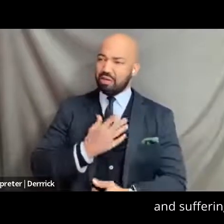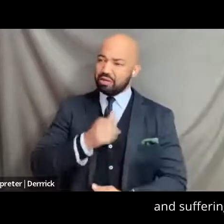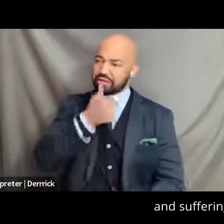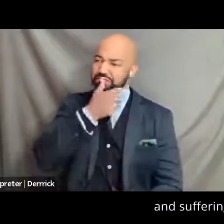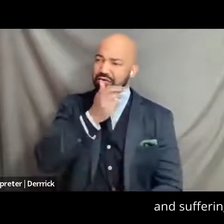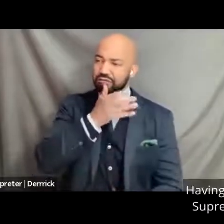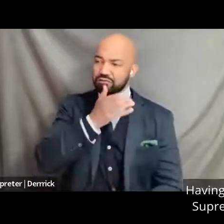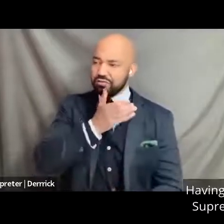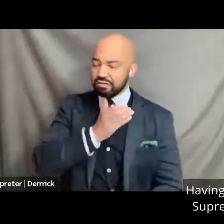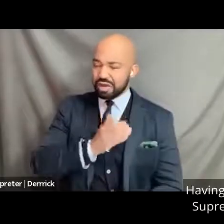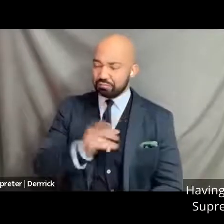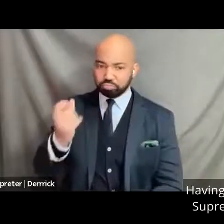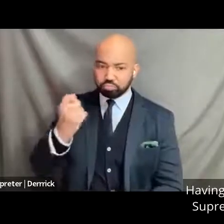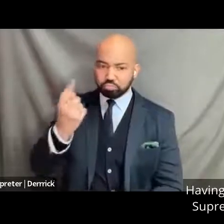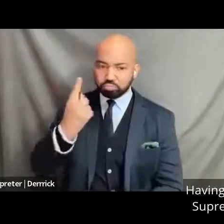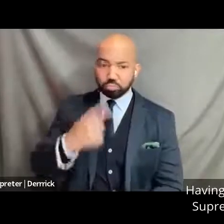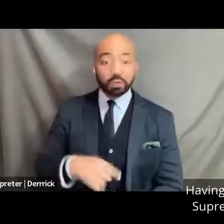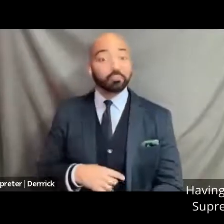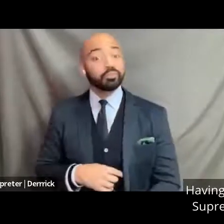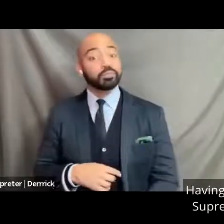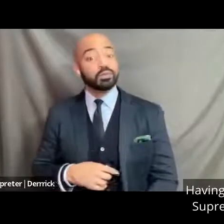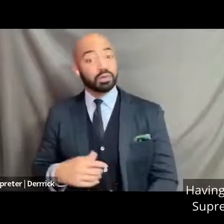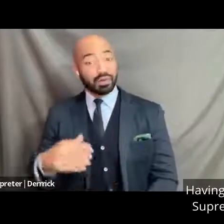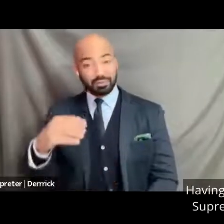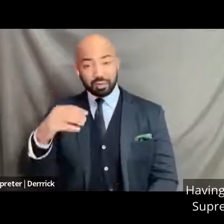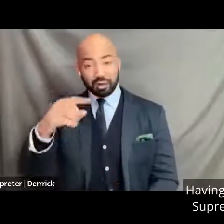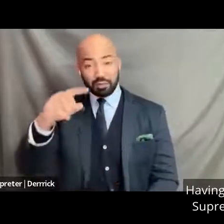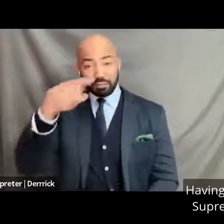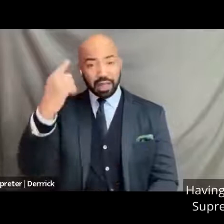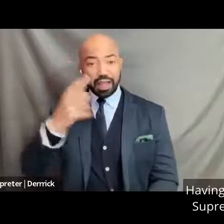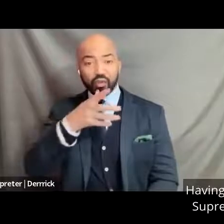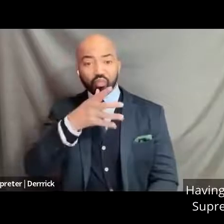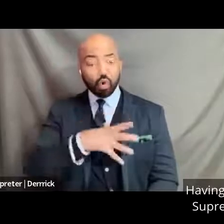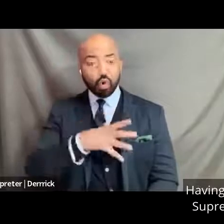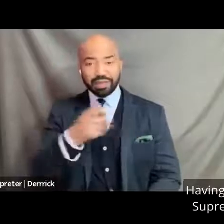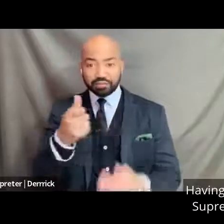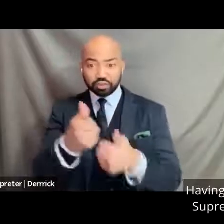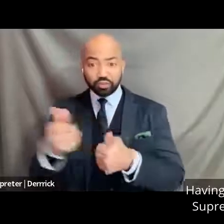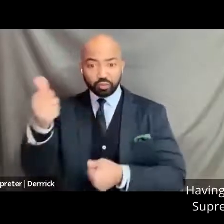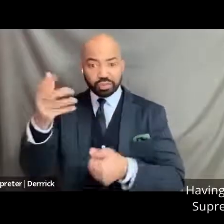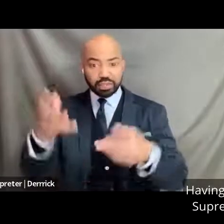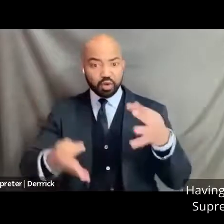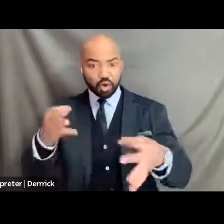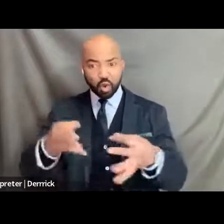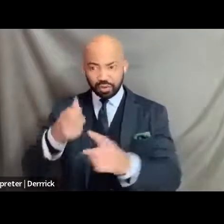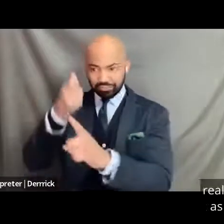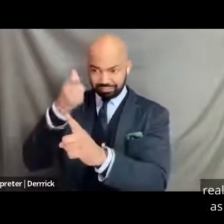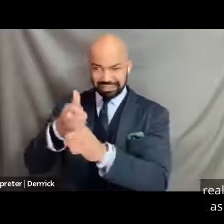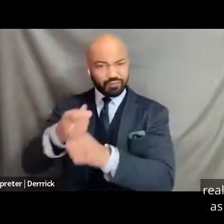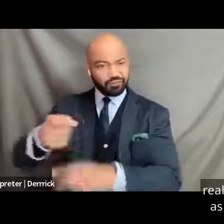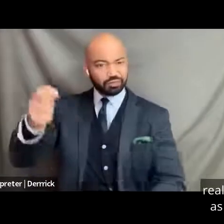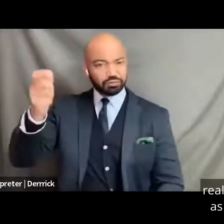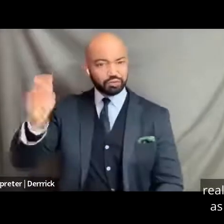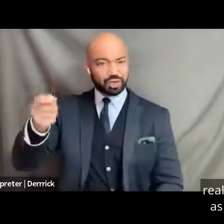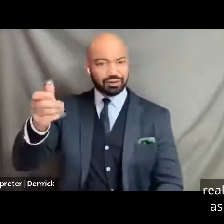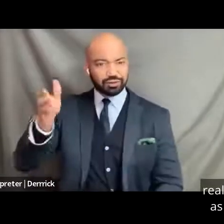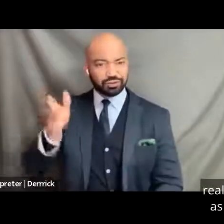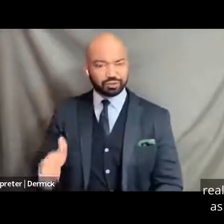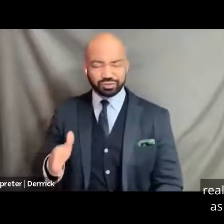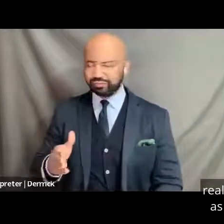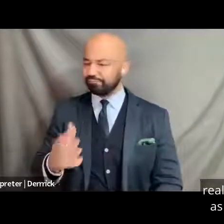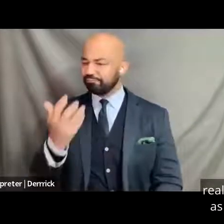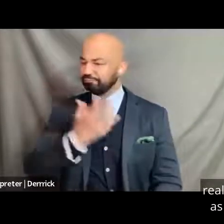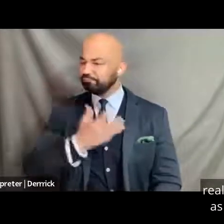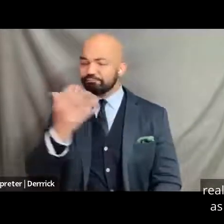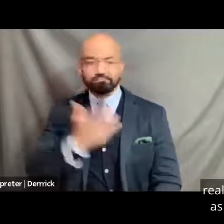right um having a black woman in the supreme court as a judge really speaks